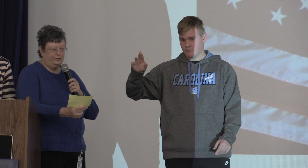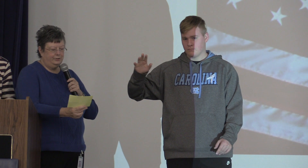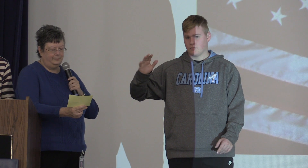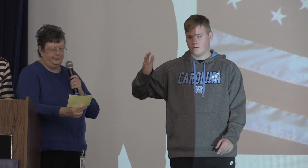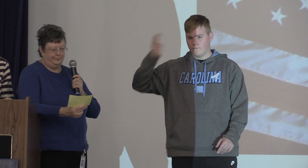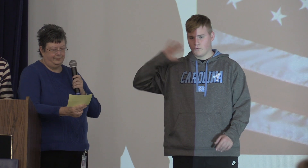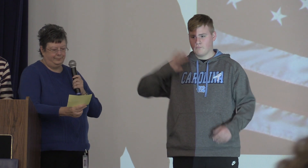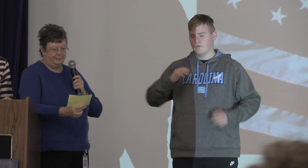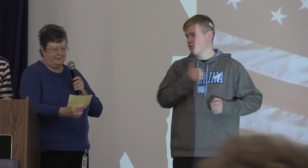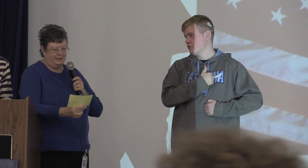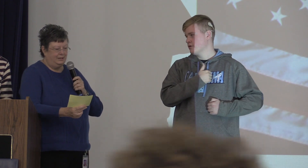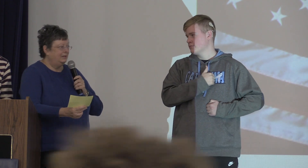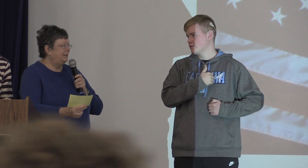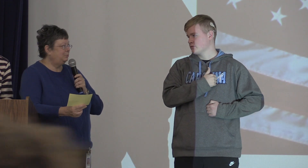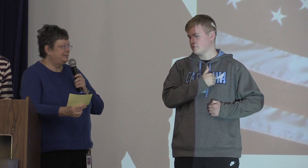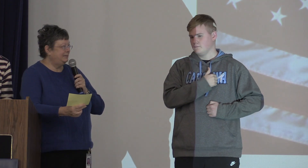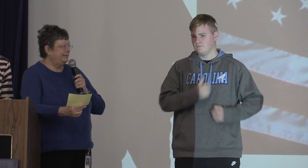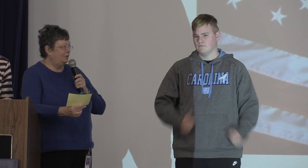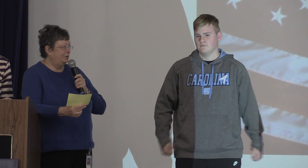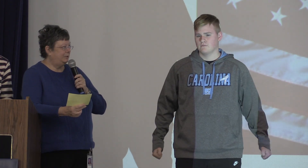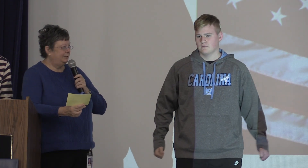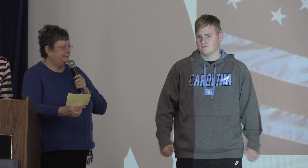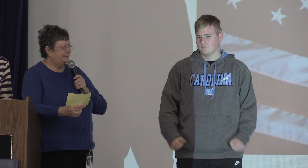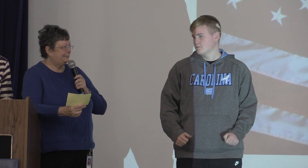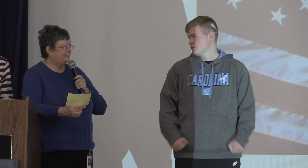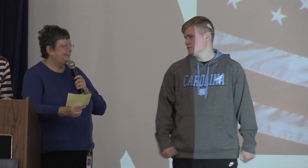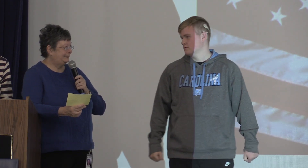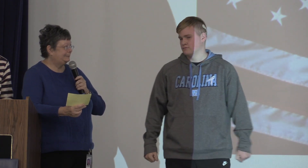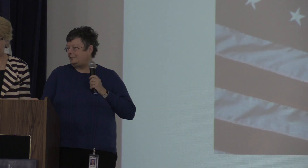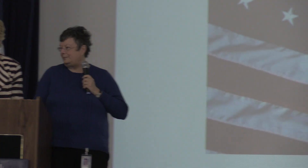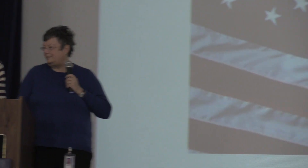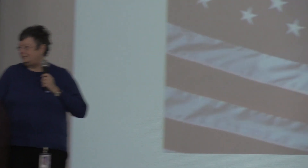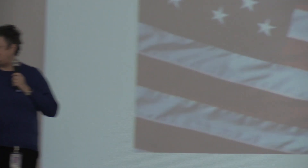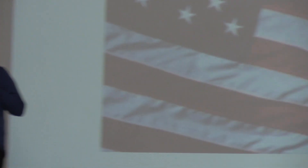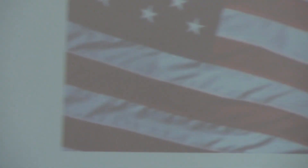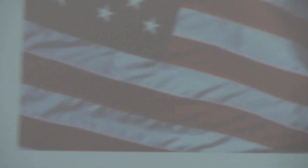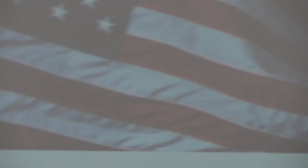John Parker, he was in the Army.